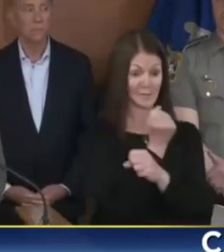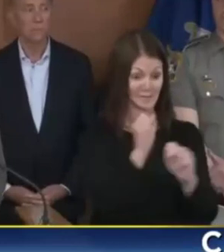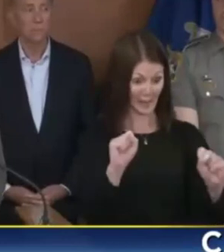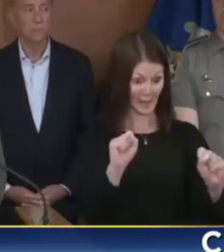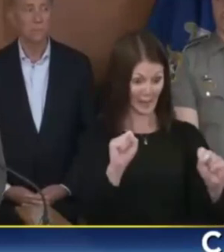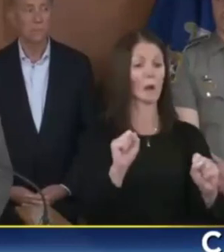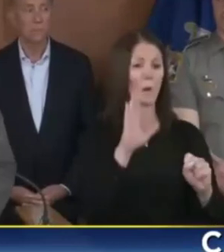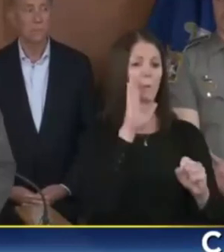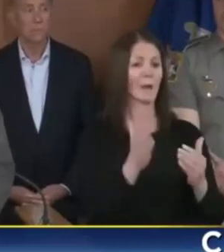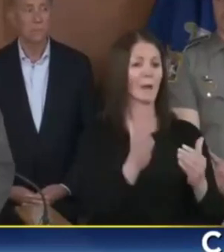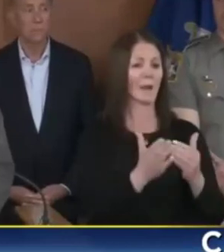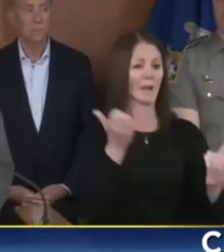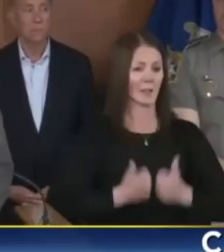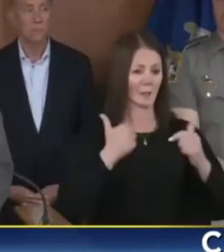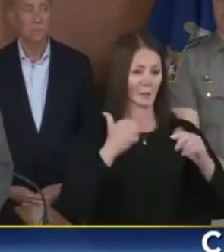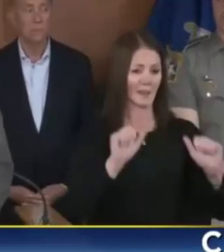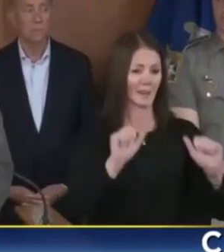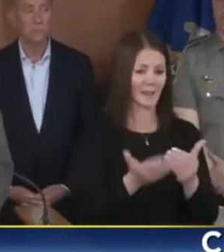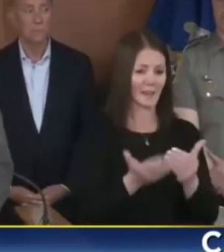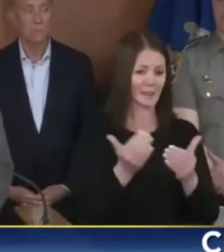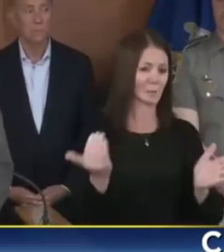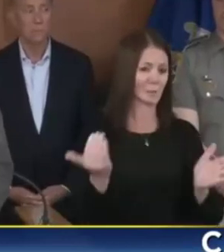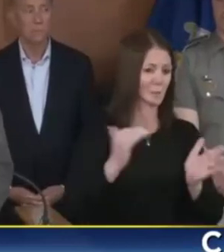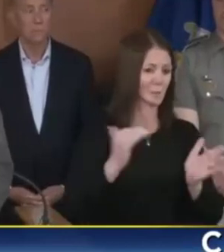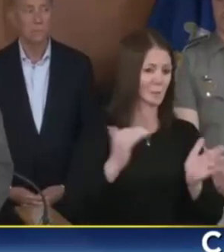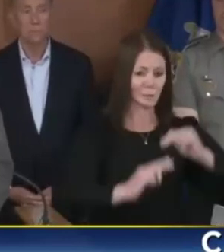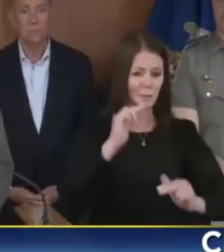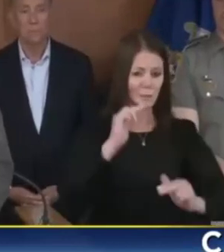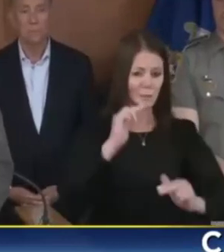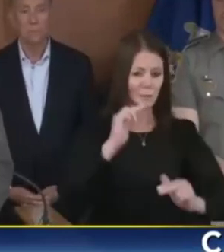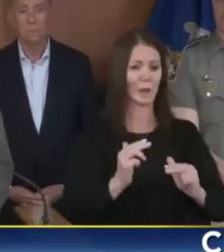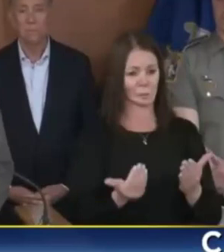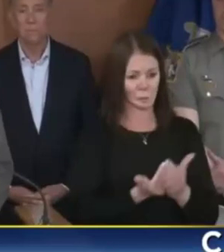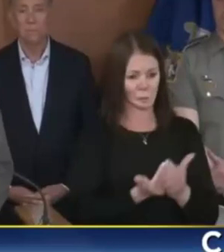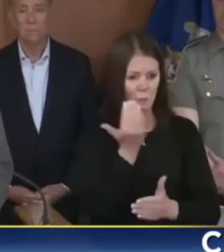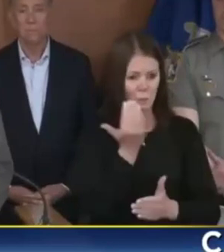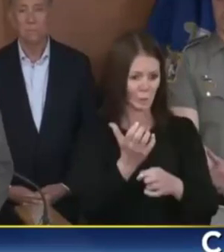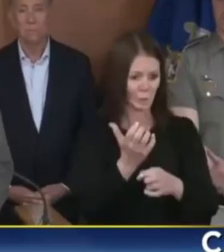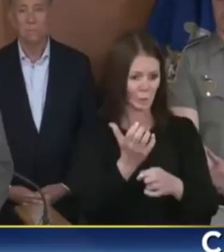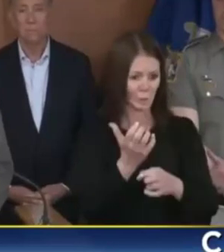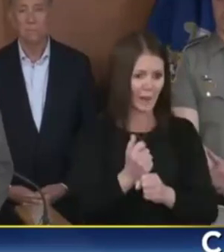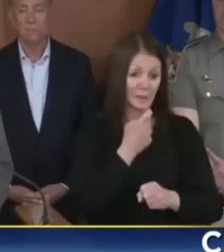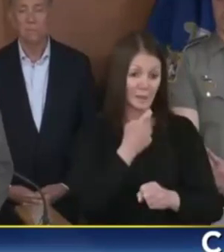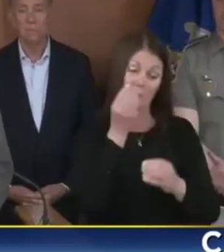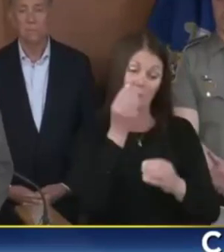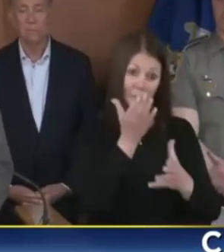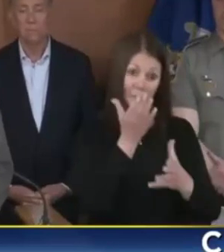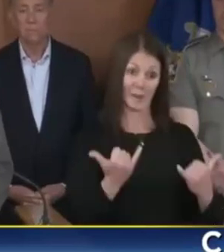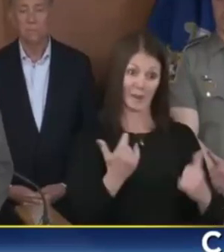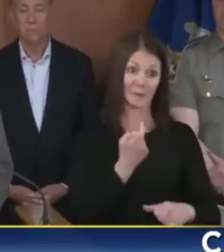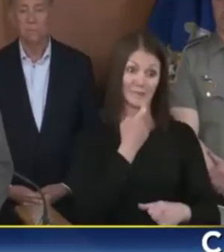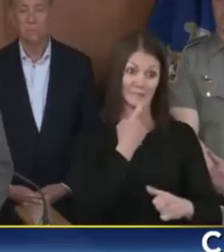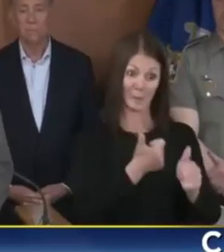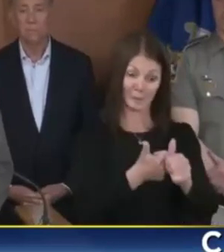do a complete rebuild where we can just procure new steel, which there is quite a long lag time for steel right